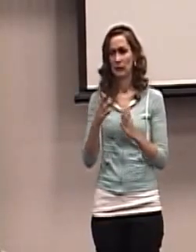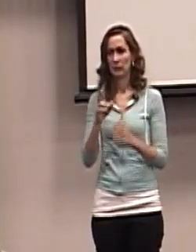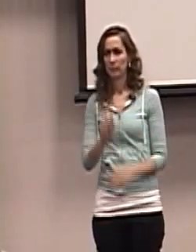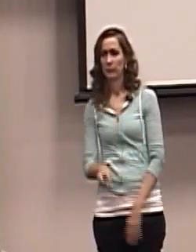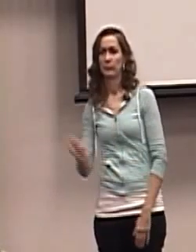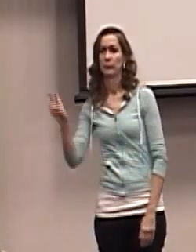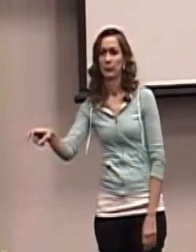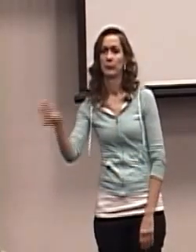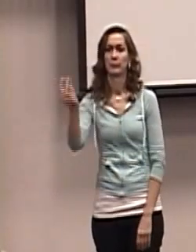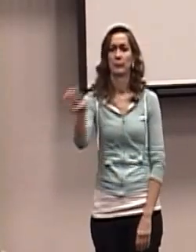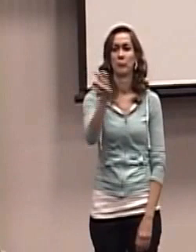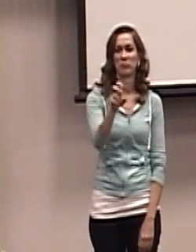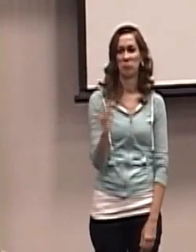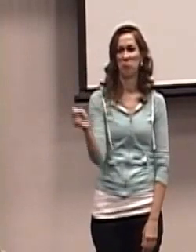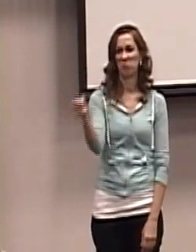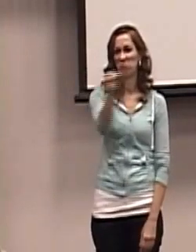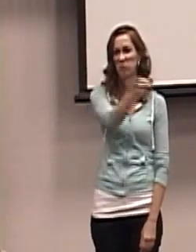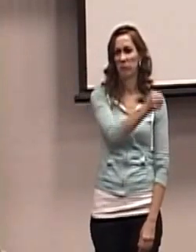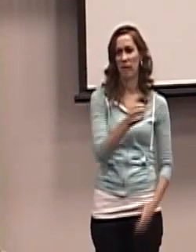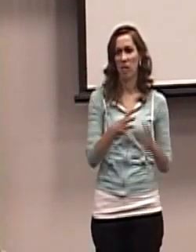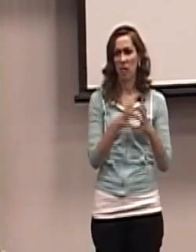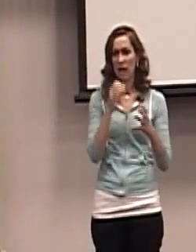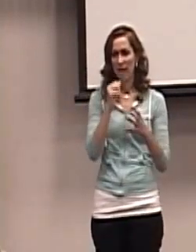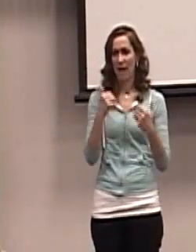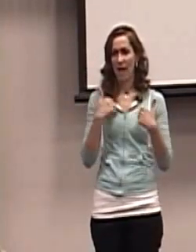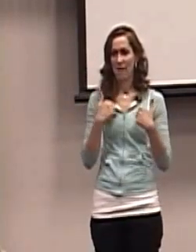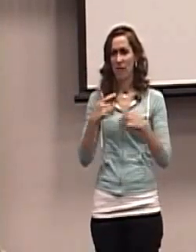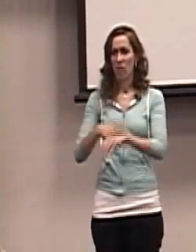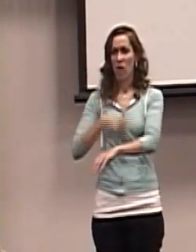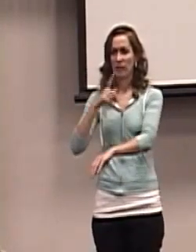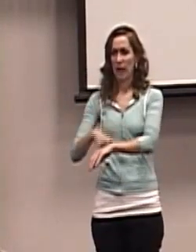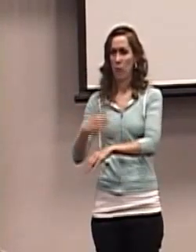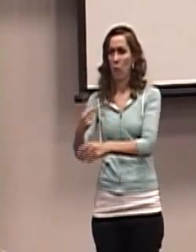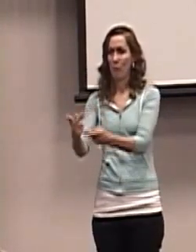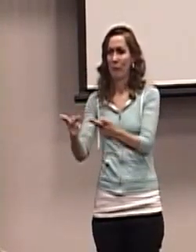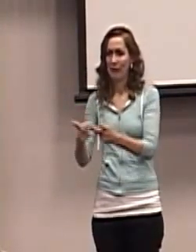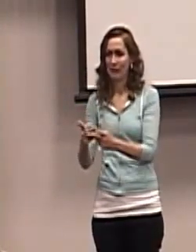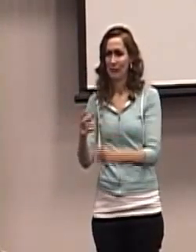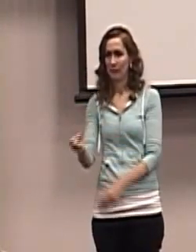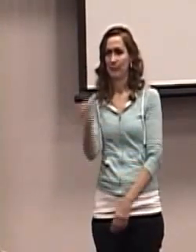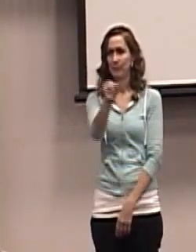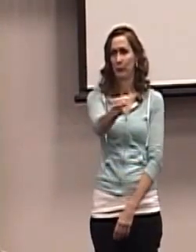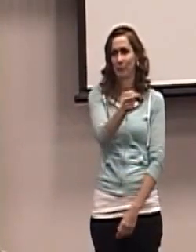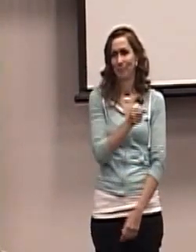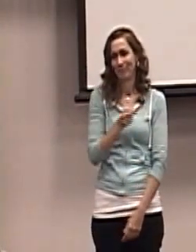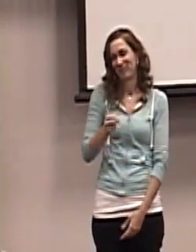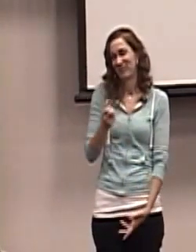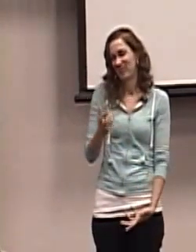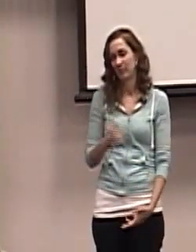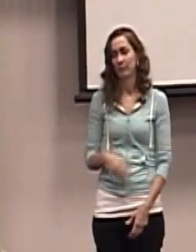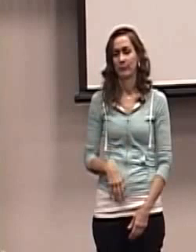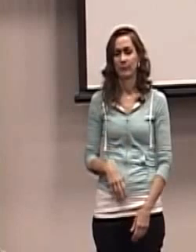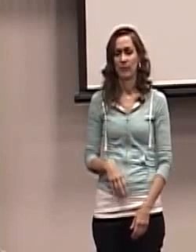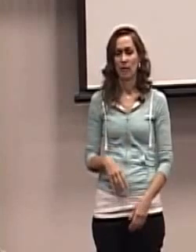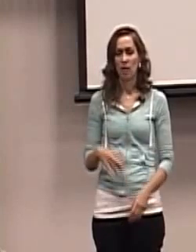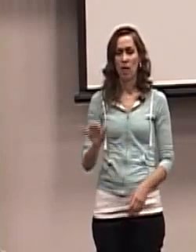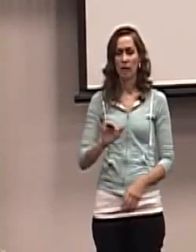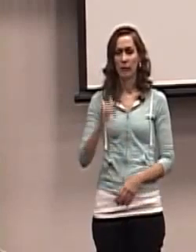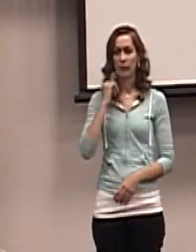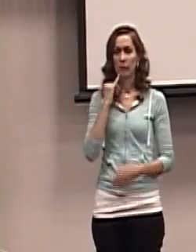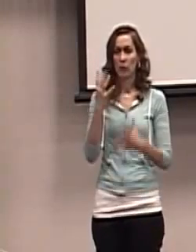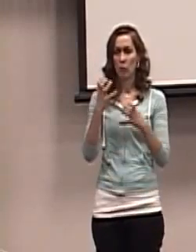moved rather rapidly. We noticed that there are opportunities among universities for people with special